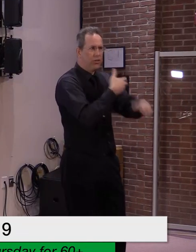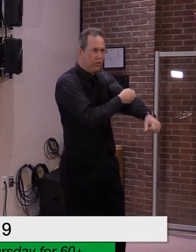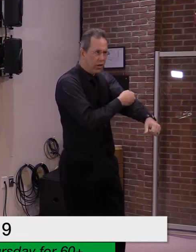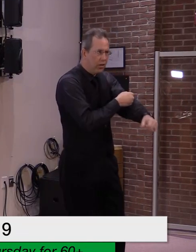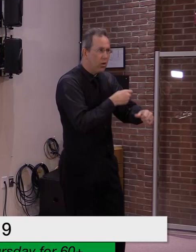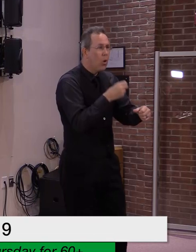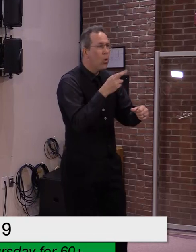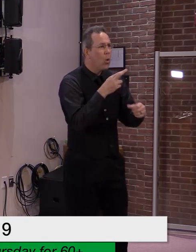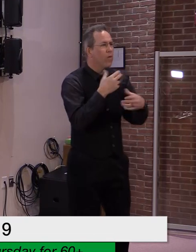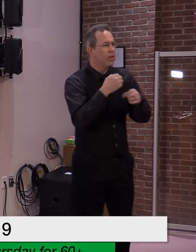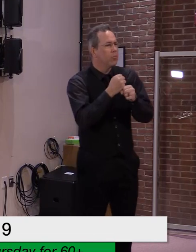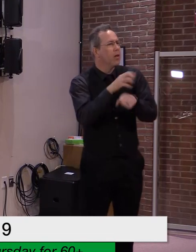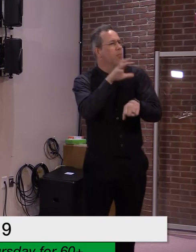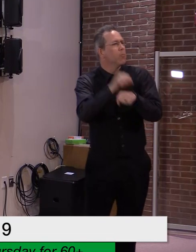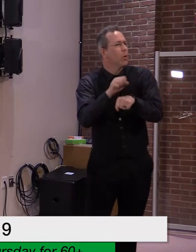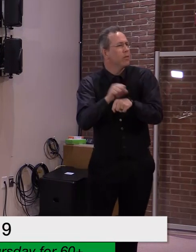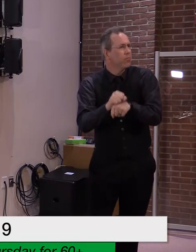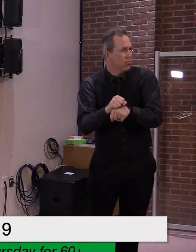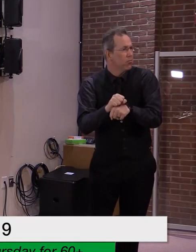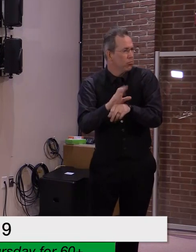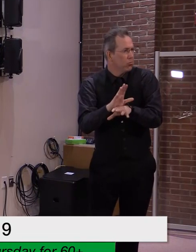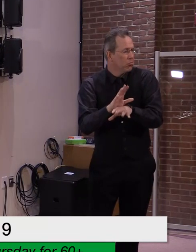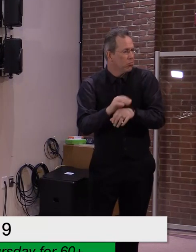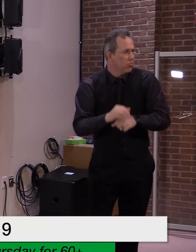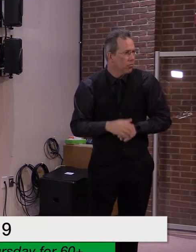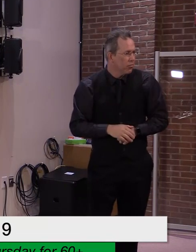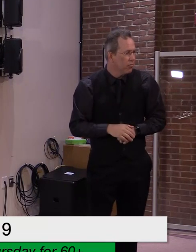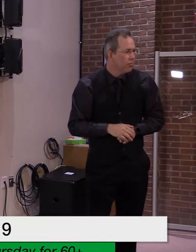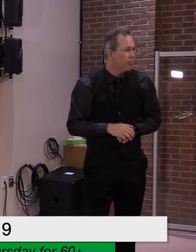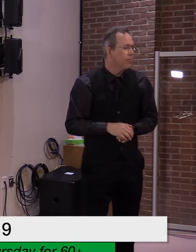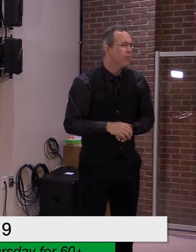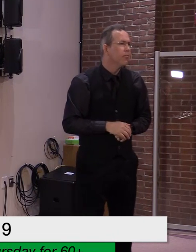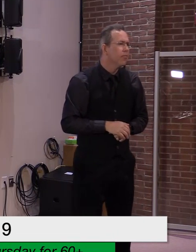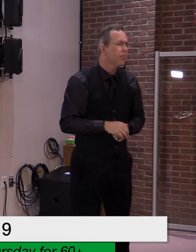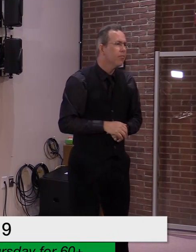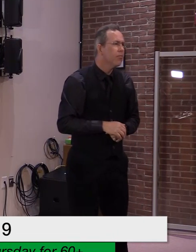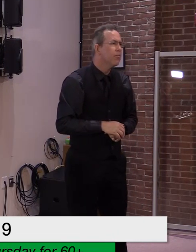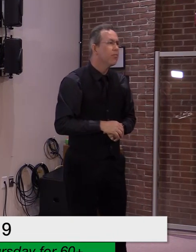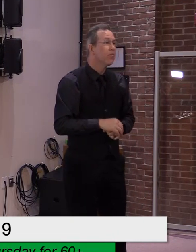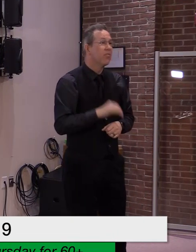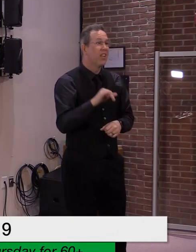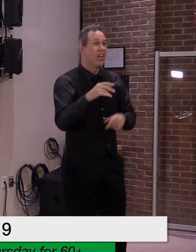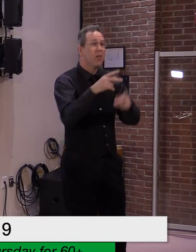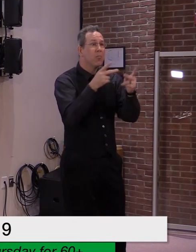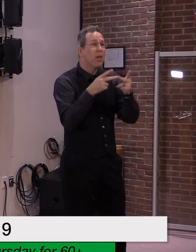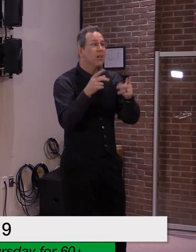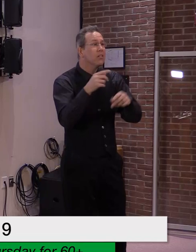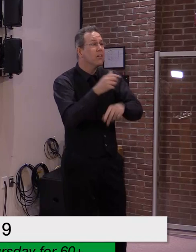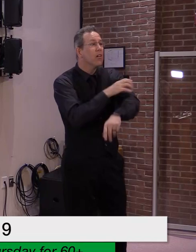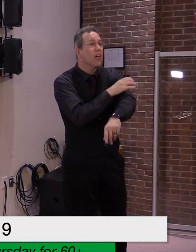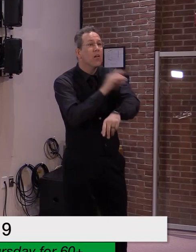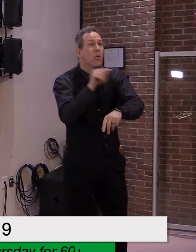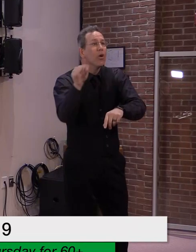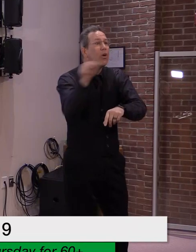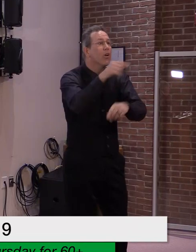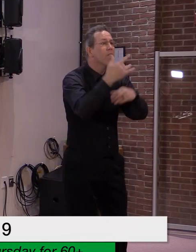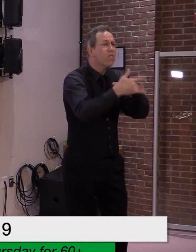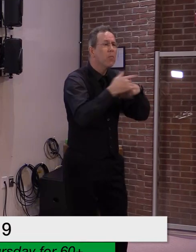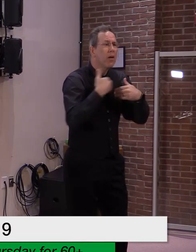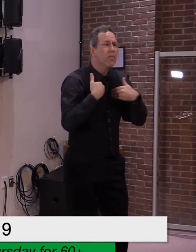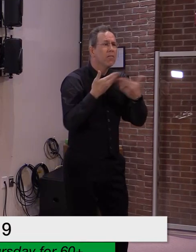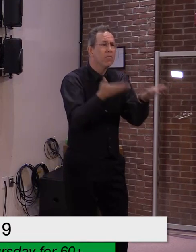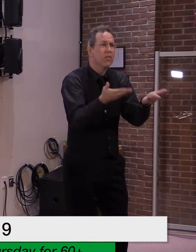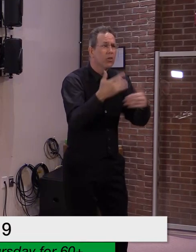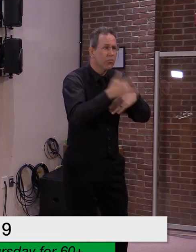appointments. Upcoming educator clinics still have available appointments, including March 25th in St.